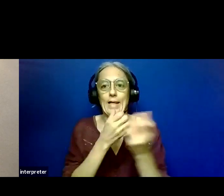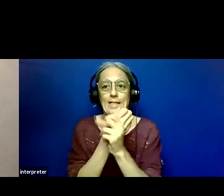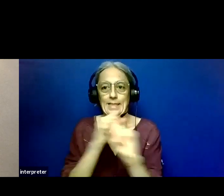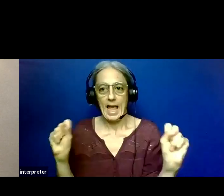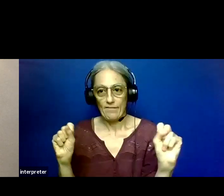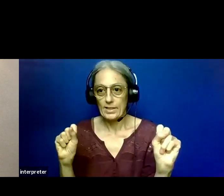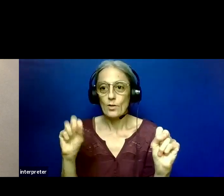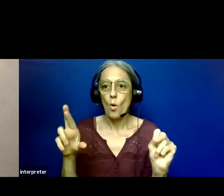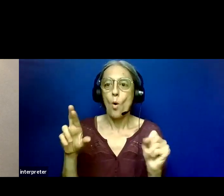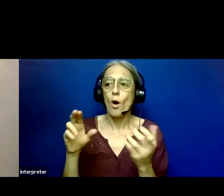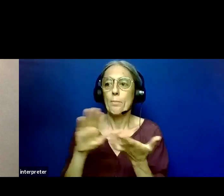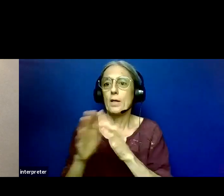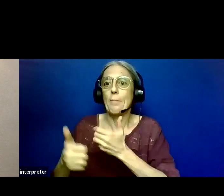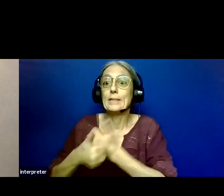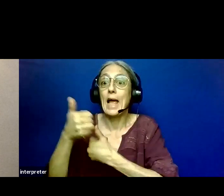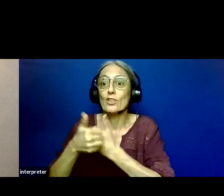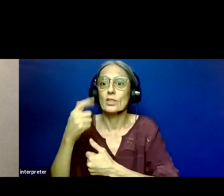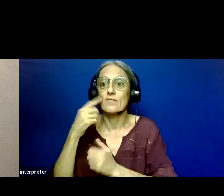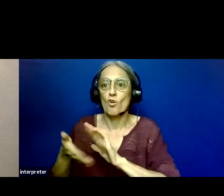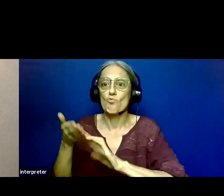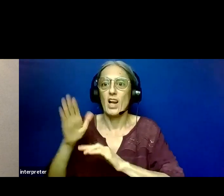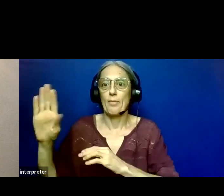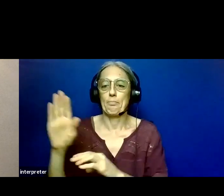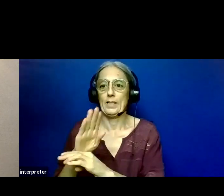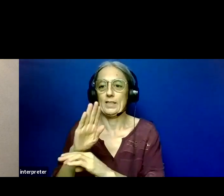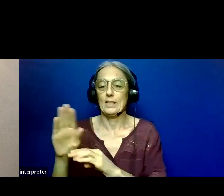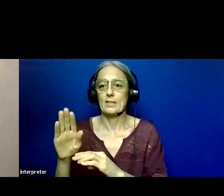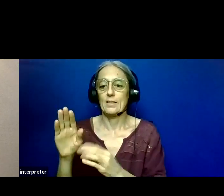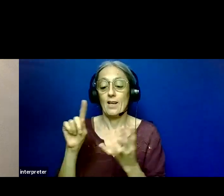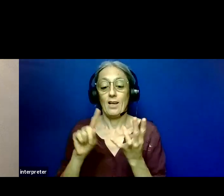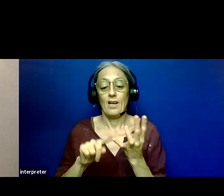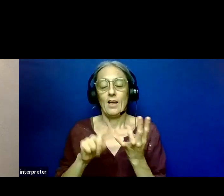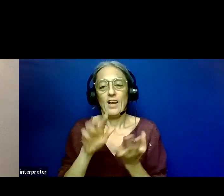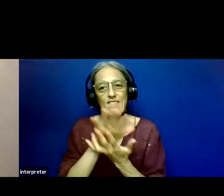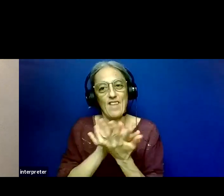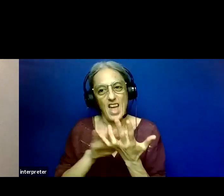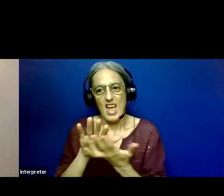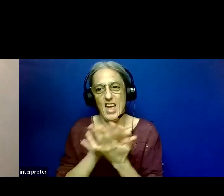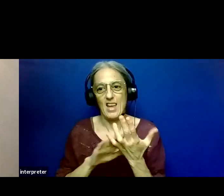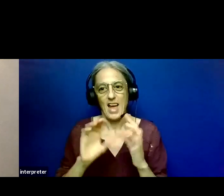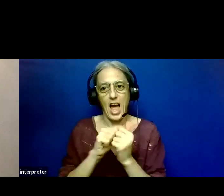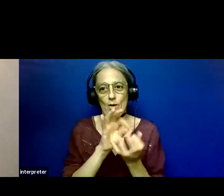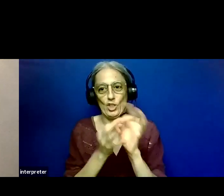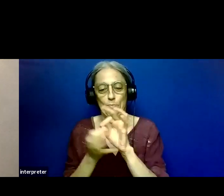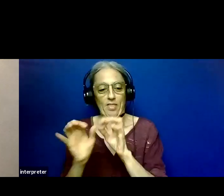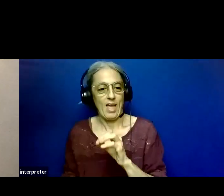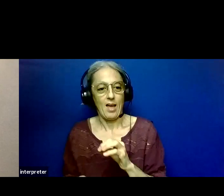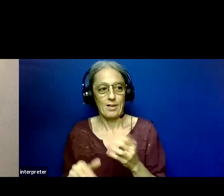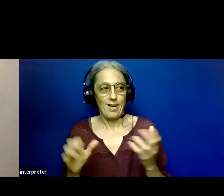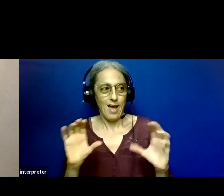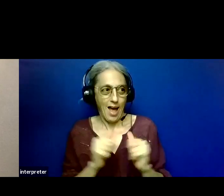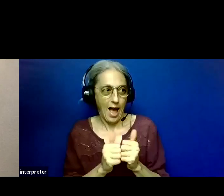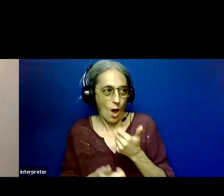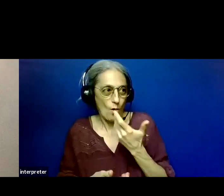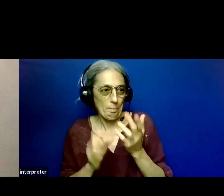of the facility. Pretty vague, open to interpretation. That's the ADA with service animals. They